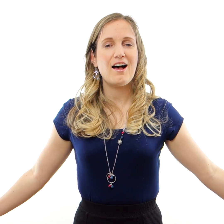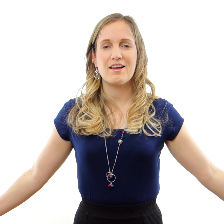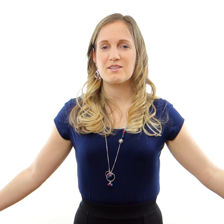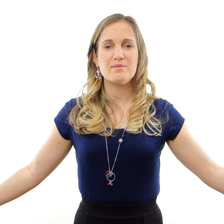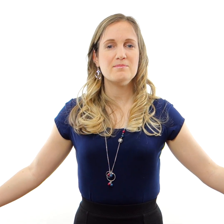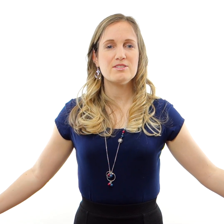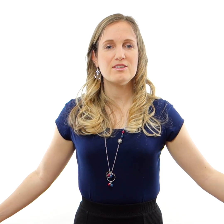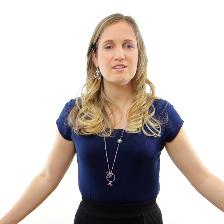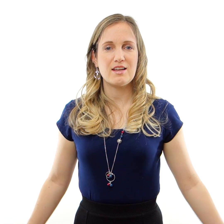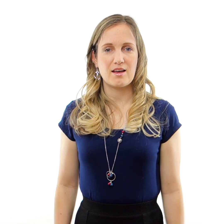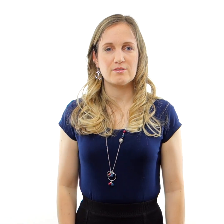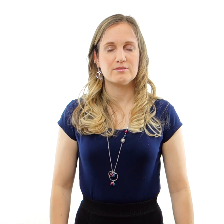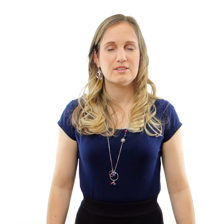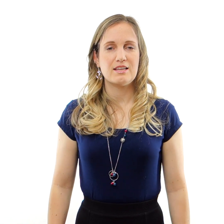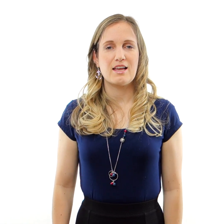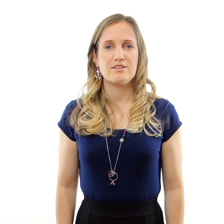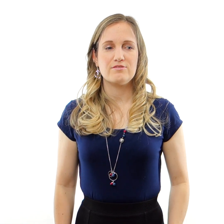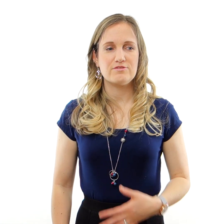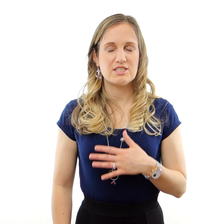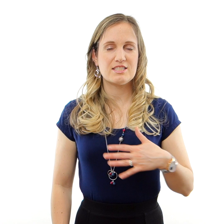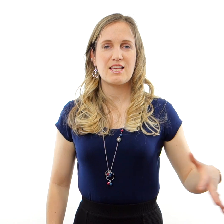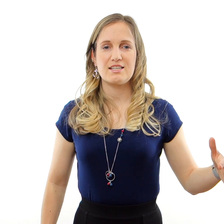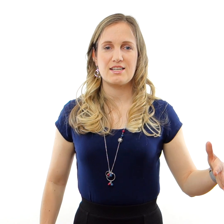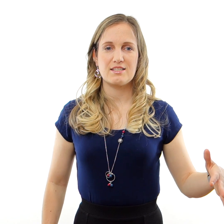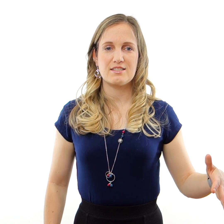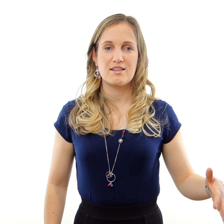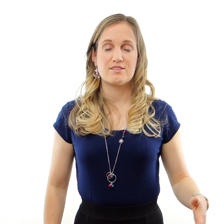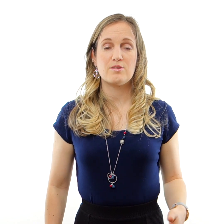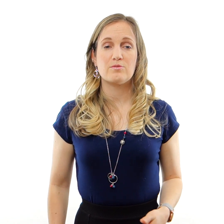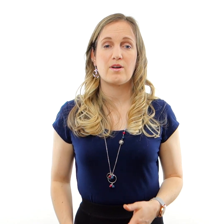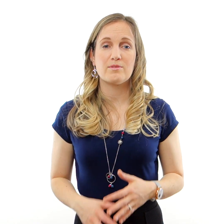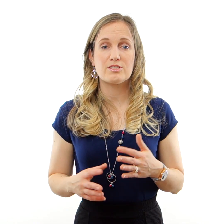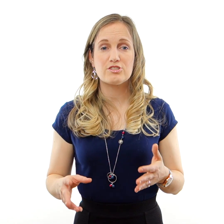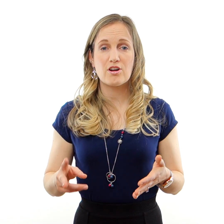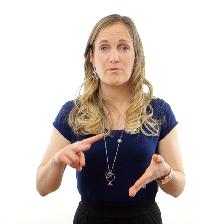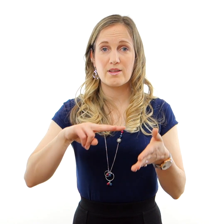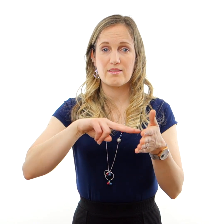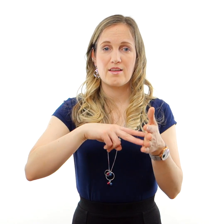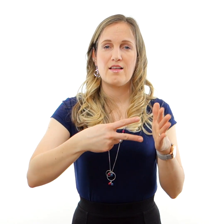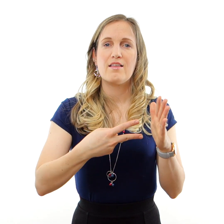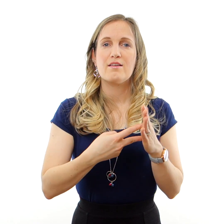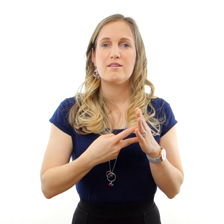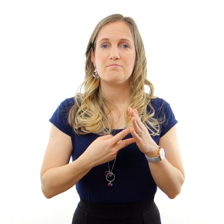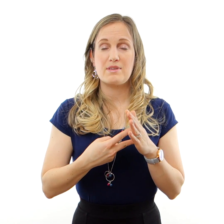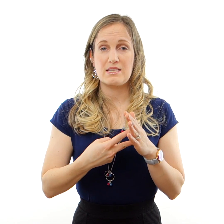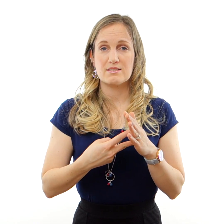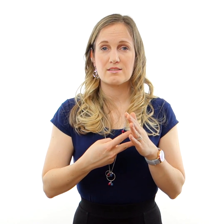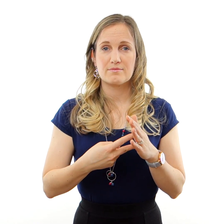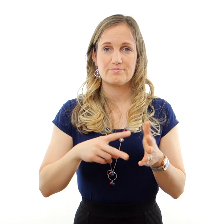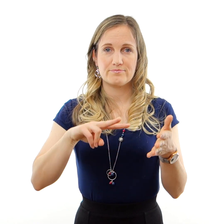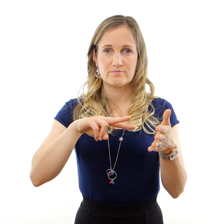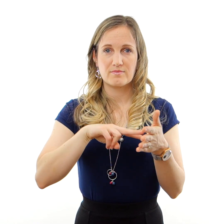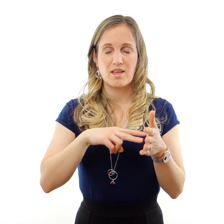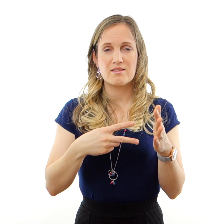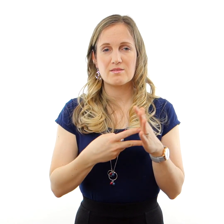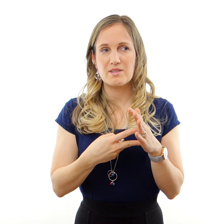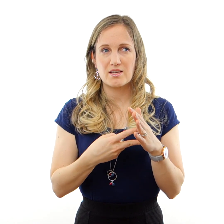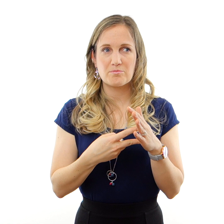can be a missionary now. And you've decided it. And so I want to start with means. And this can mean like